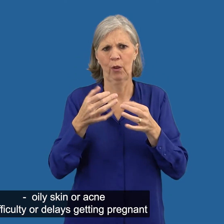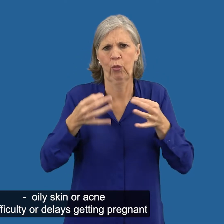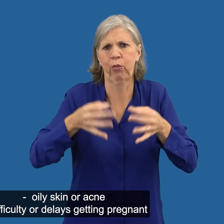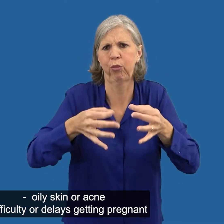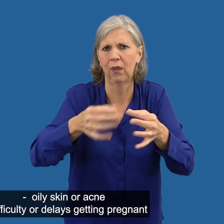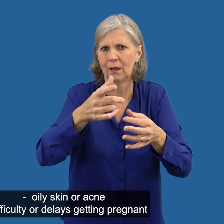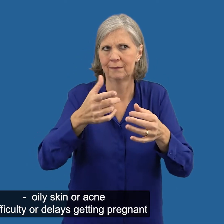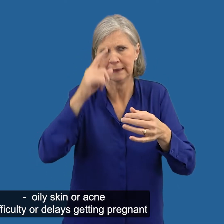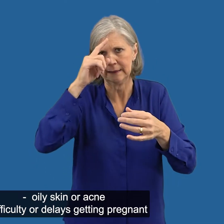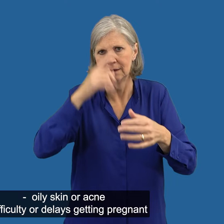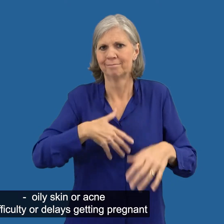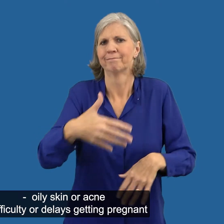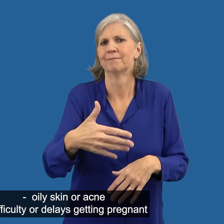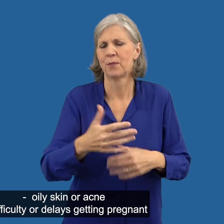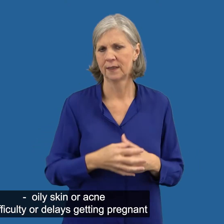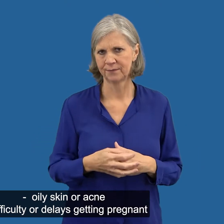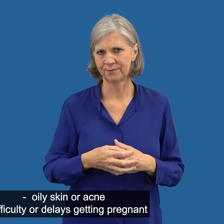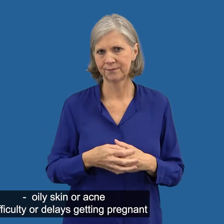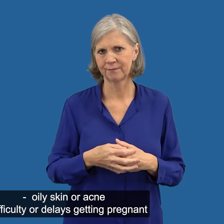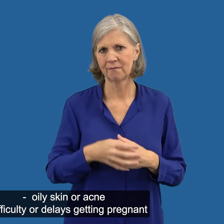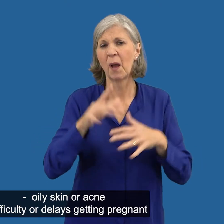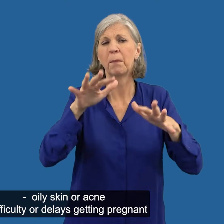difficulty or delays getting pregnant.